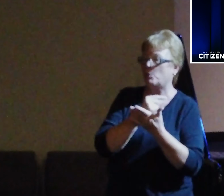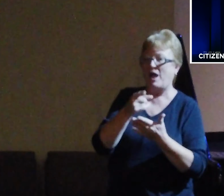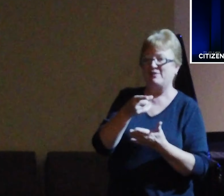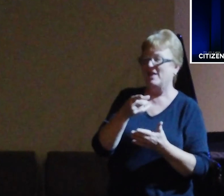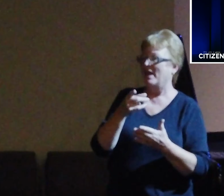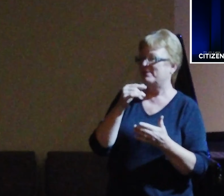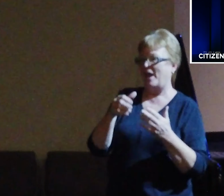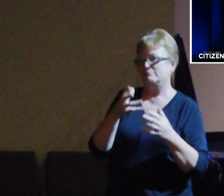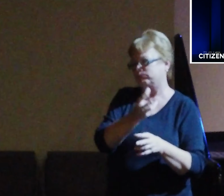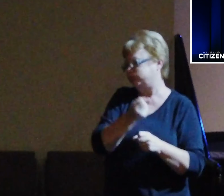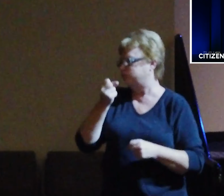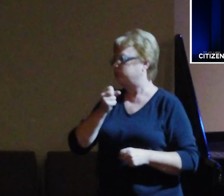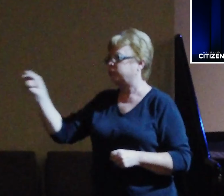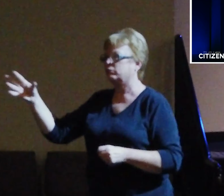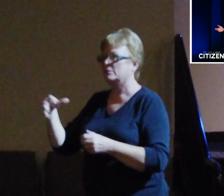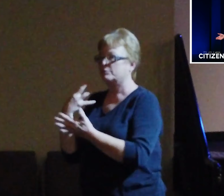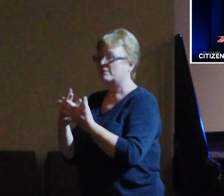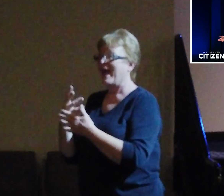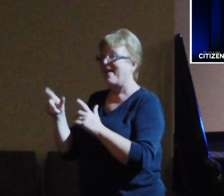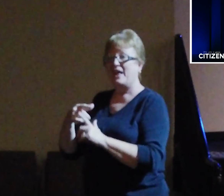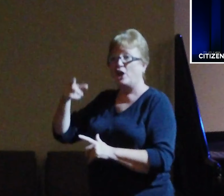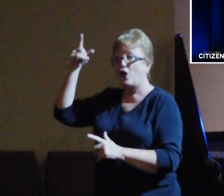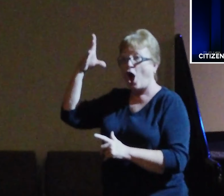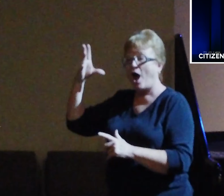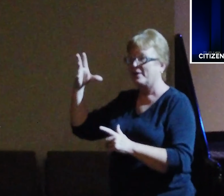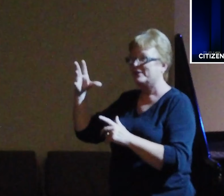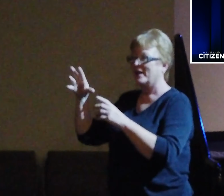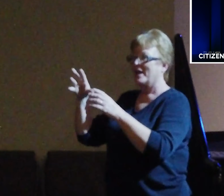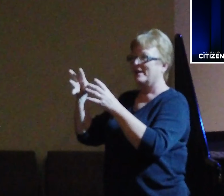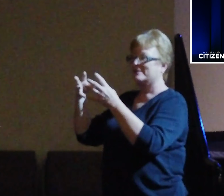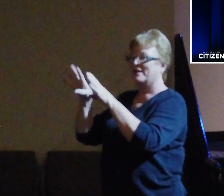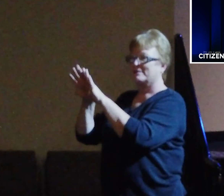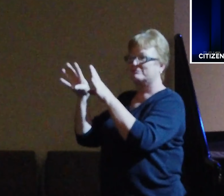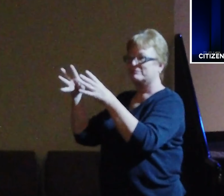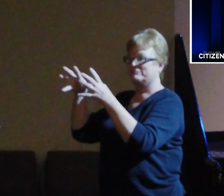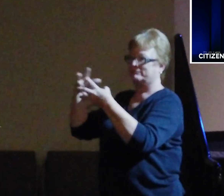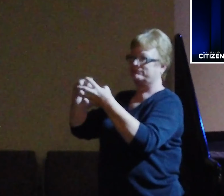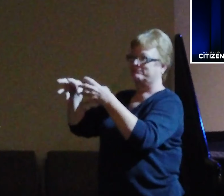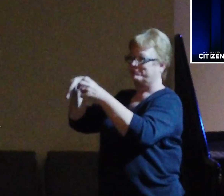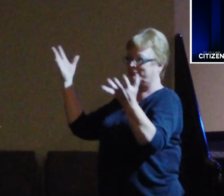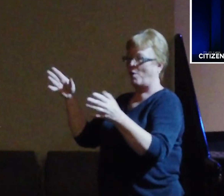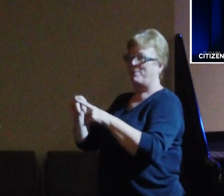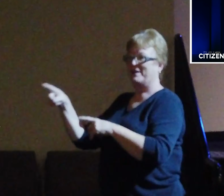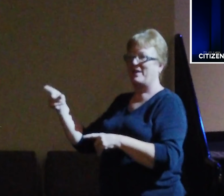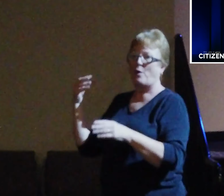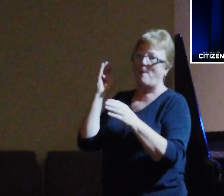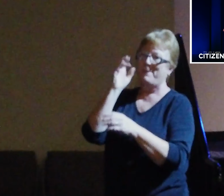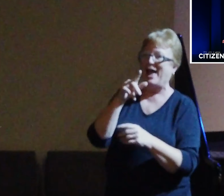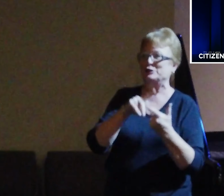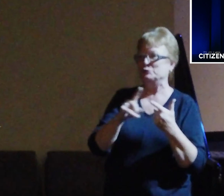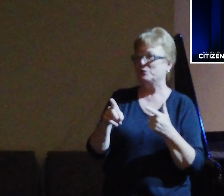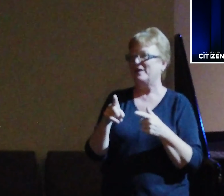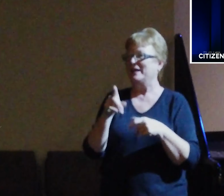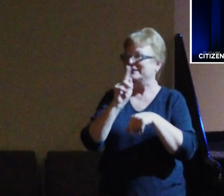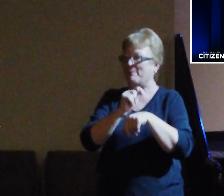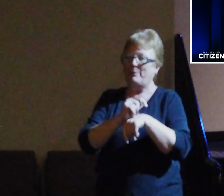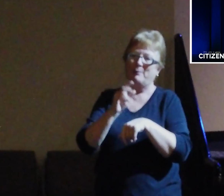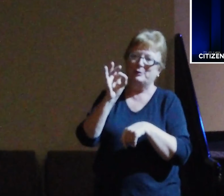And God miraculously sets them free. And they go right back to the temple to preach. Then they get arrested again.